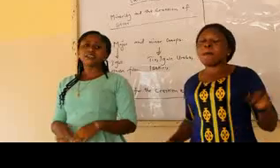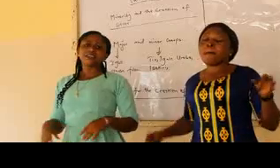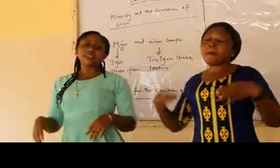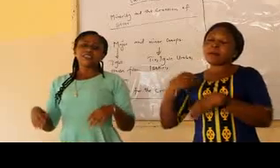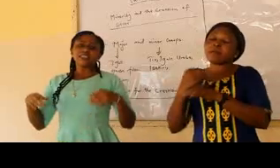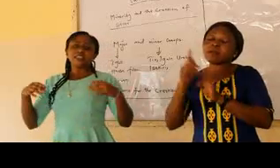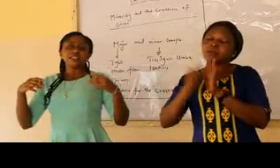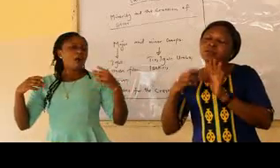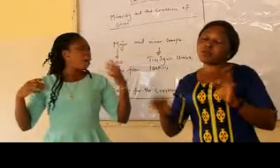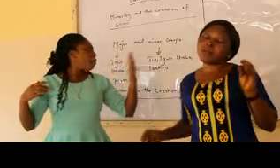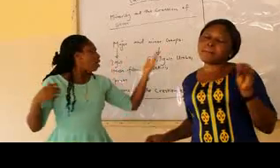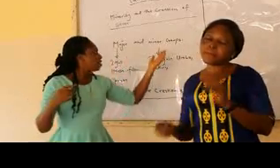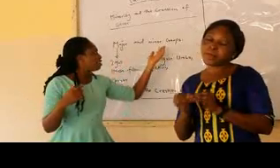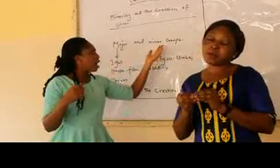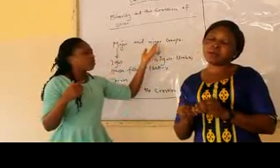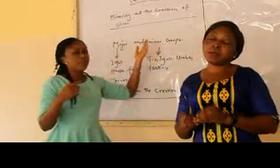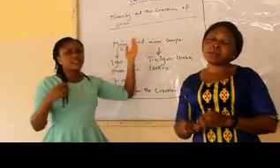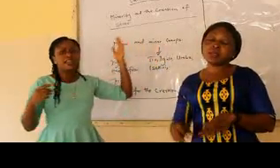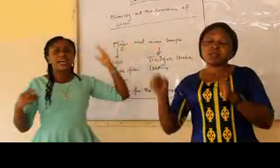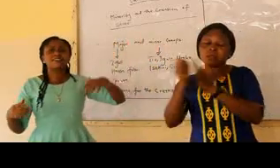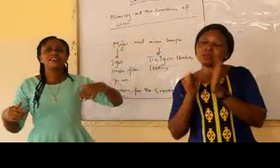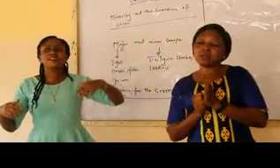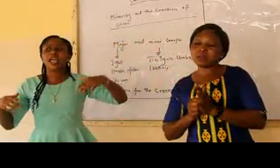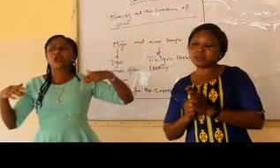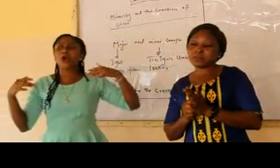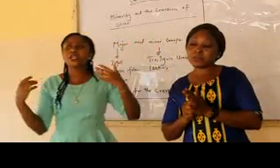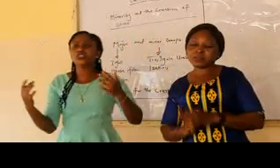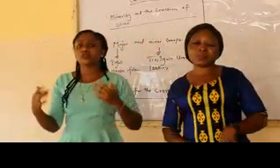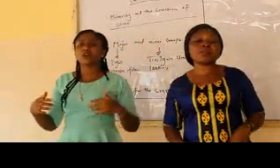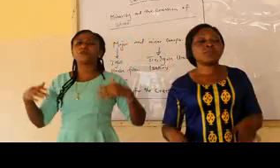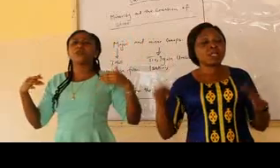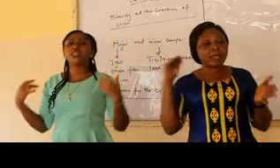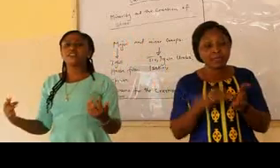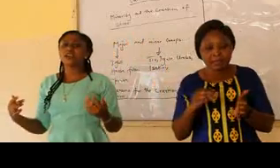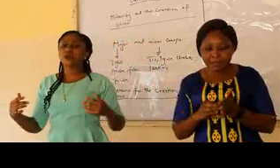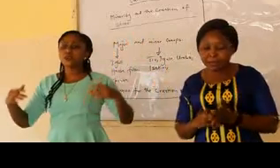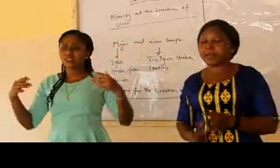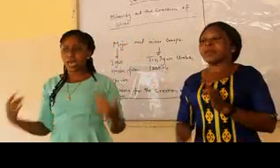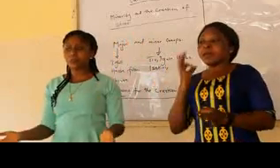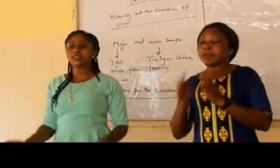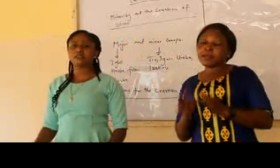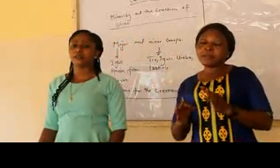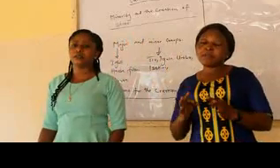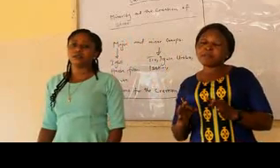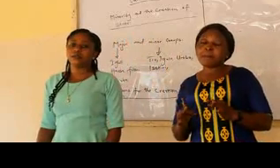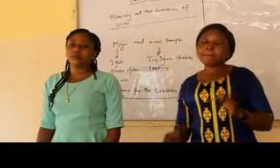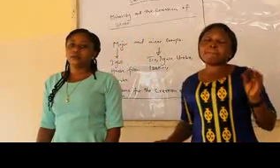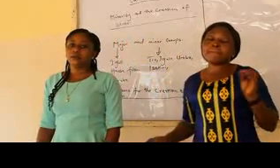that when more states are created, that it encourages what? Political